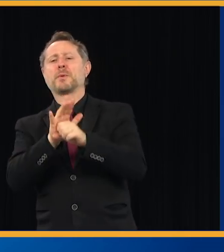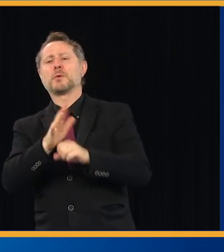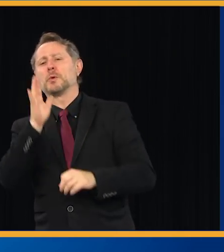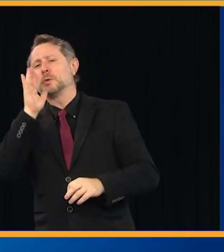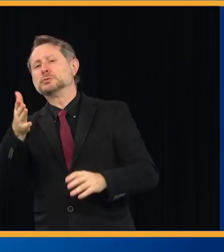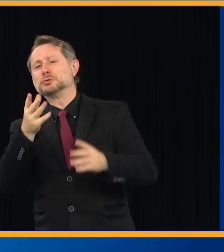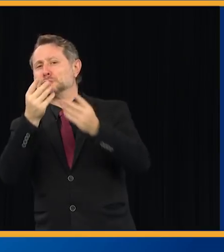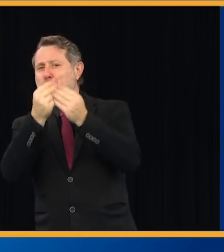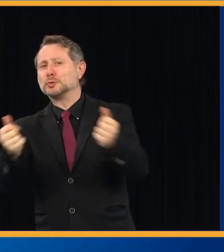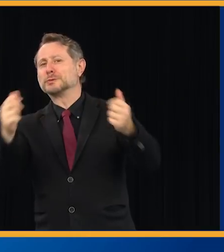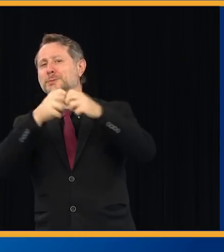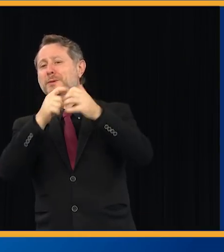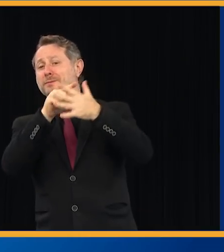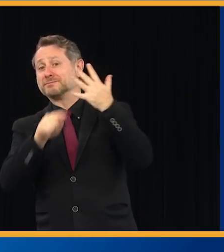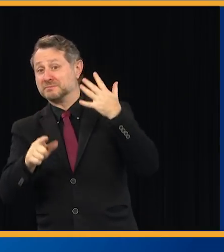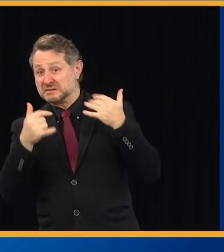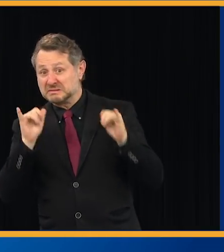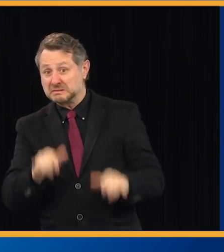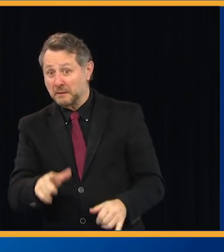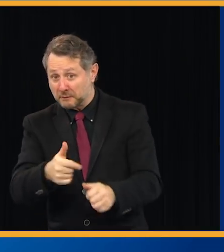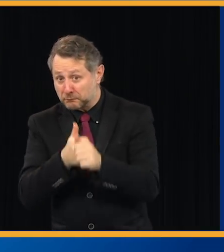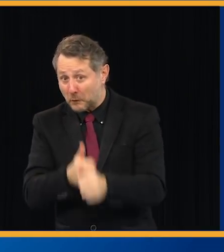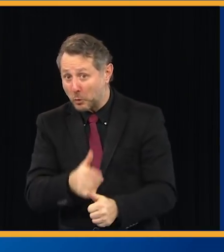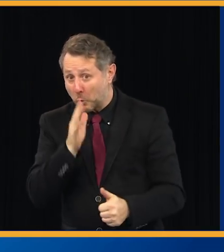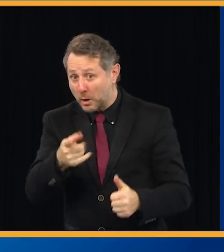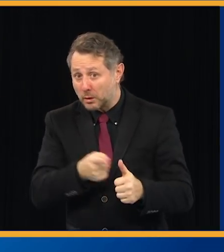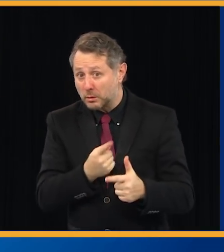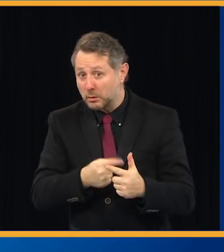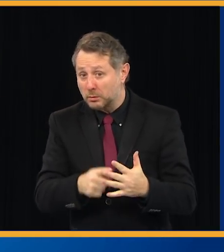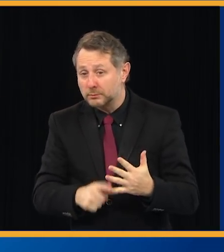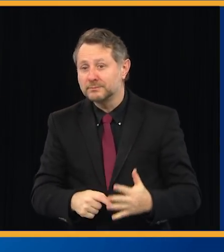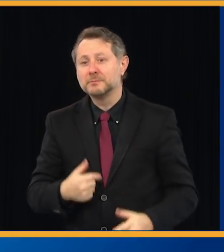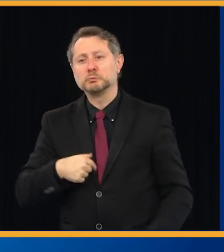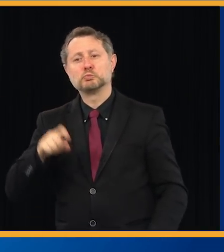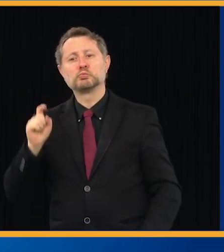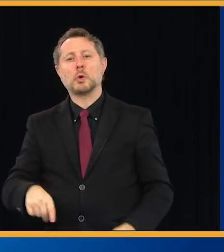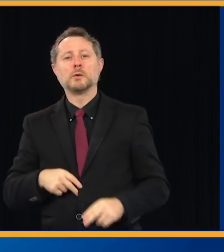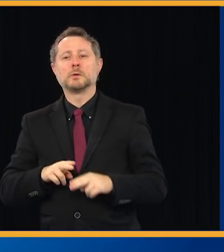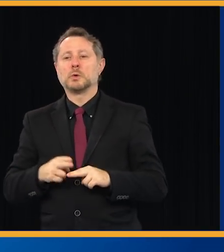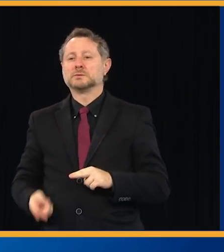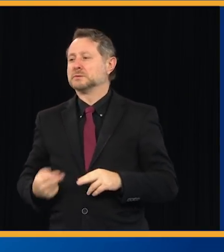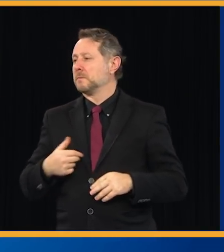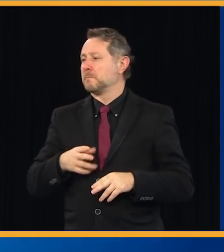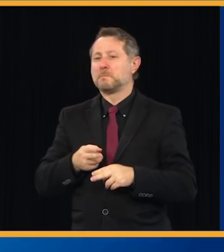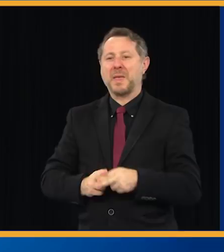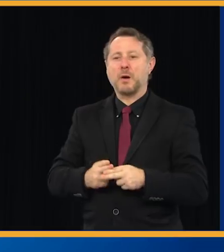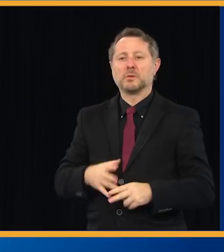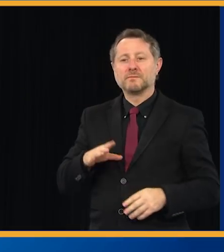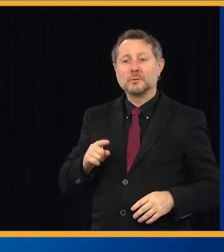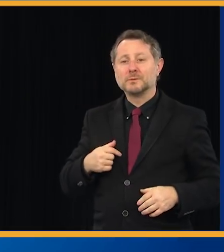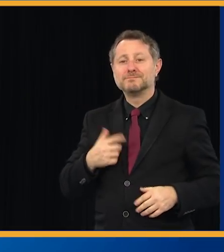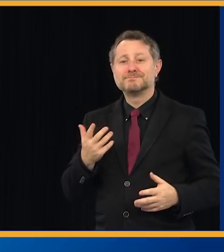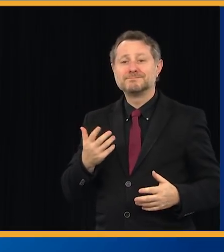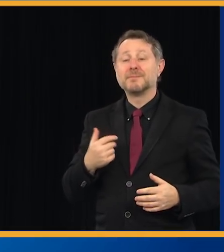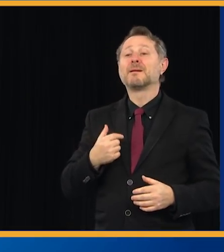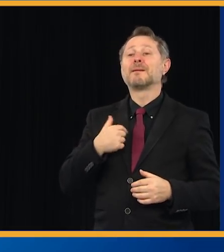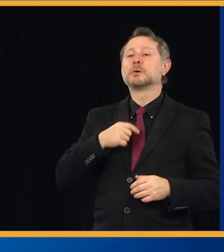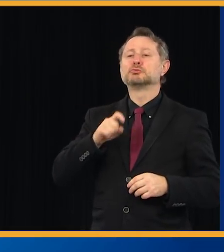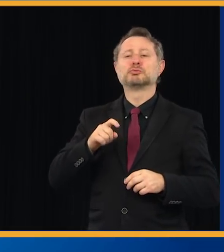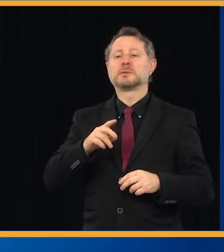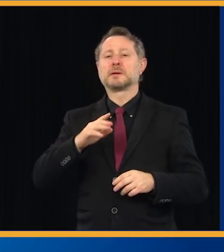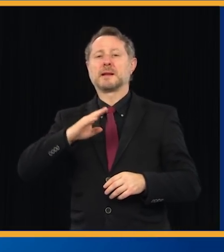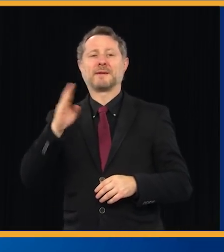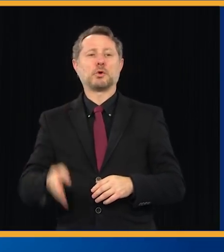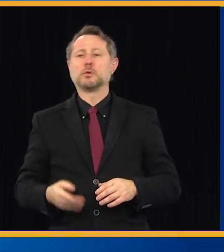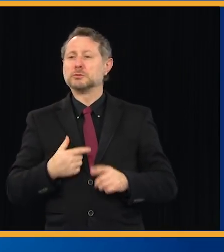effect here in May, right? I was supposed to lose 5 pounds. I was supposed to be running every day. I was supposed to never lose my temper. Forget it,